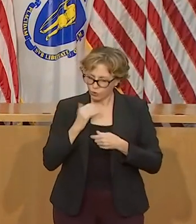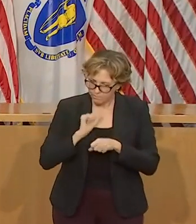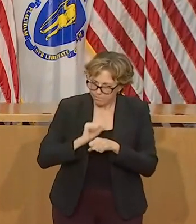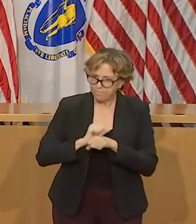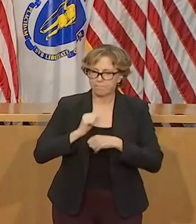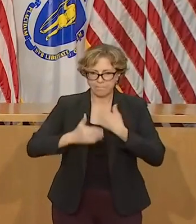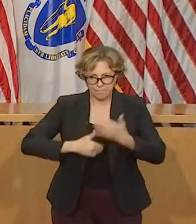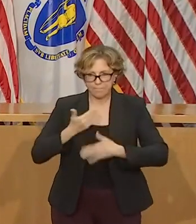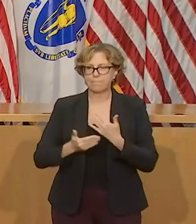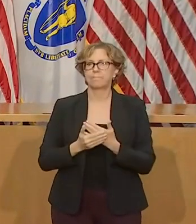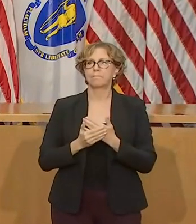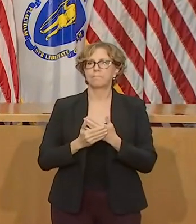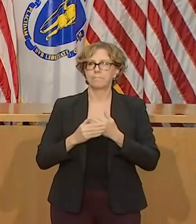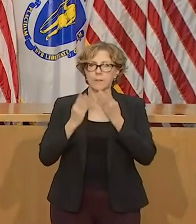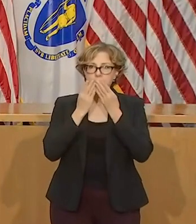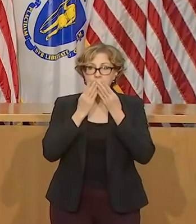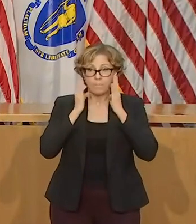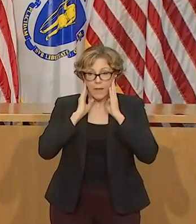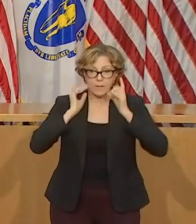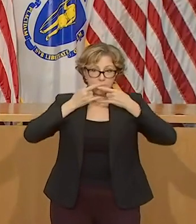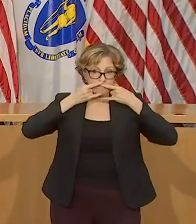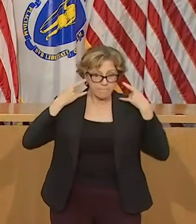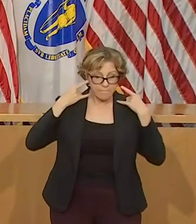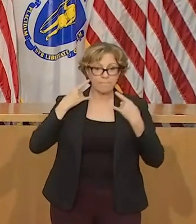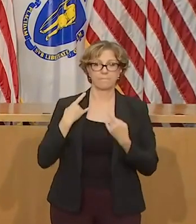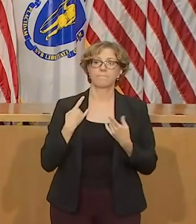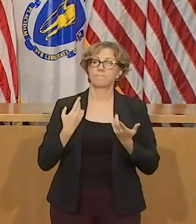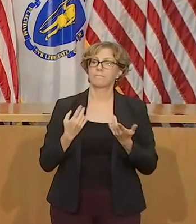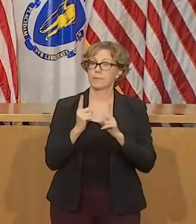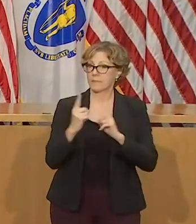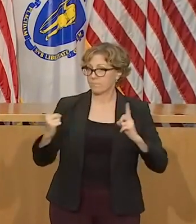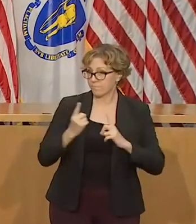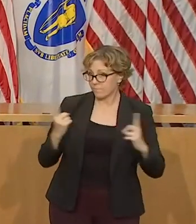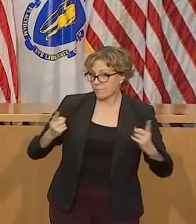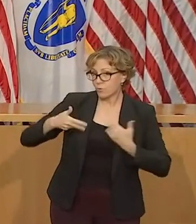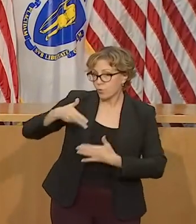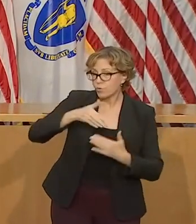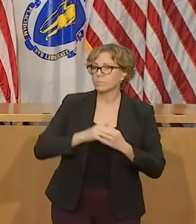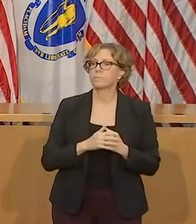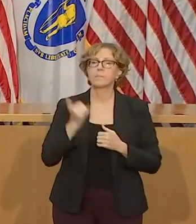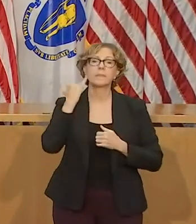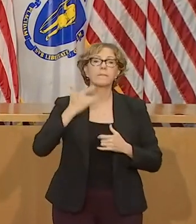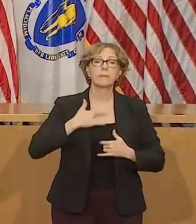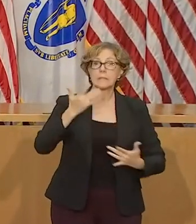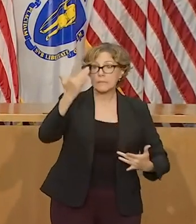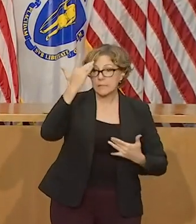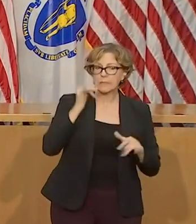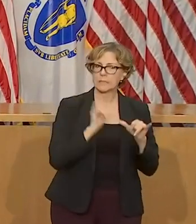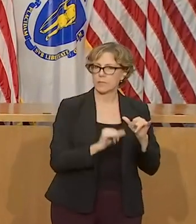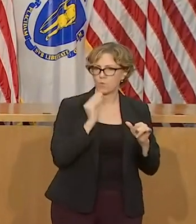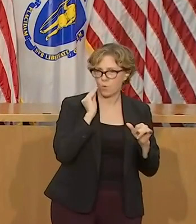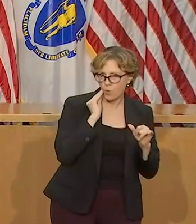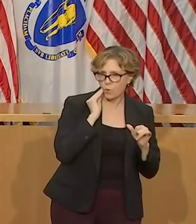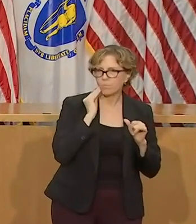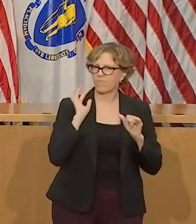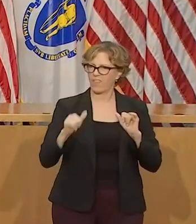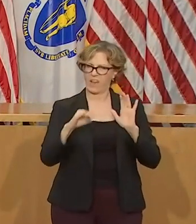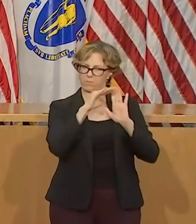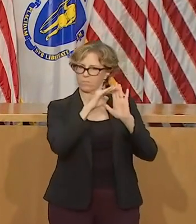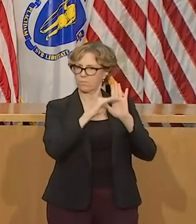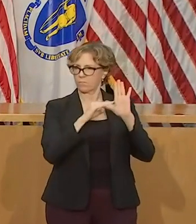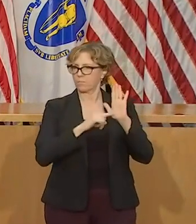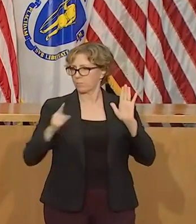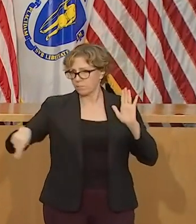distancing, wearing face coverings, and staying home if they're sick. It's working for us, but we clearly need to stay on our